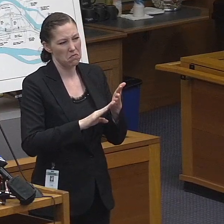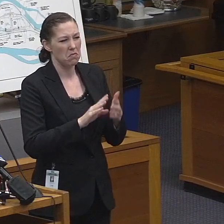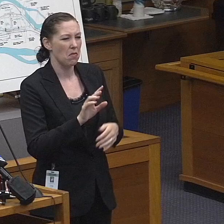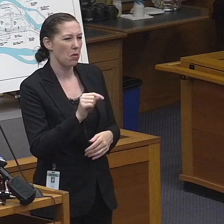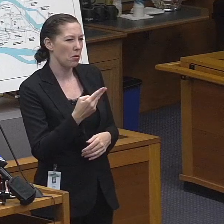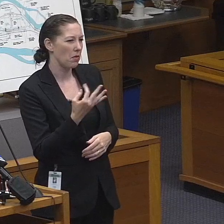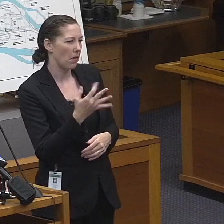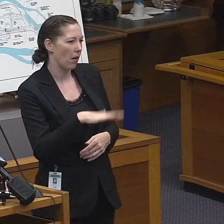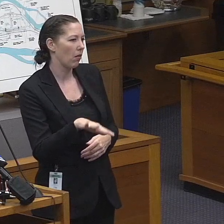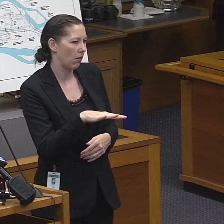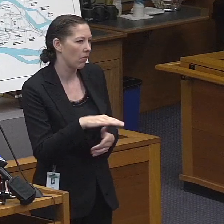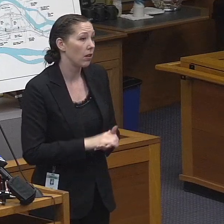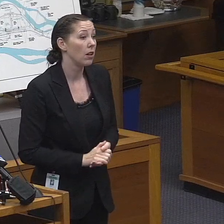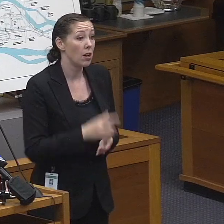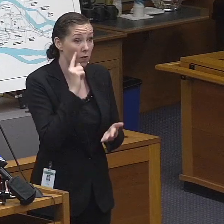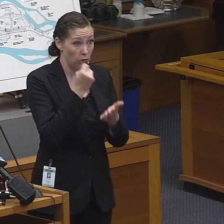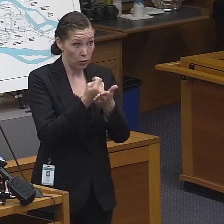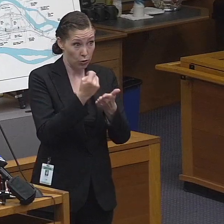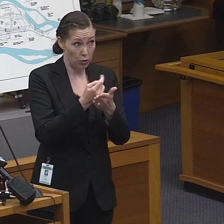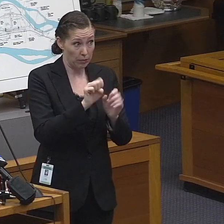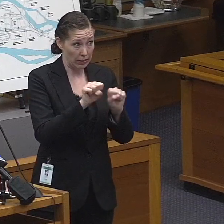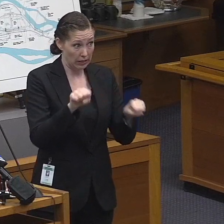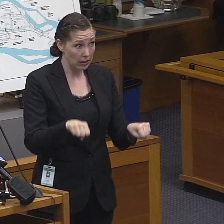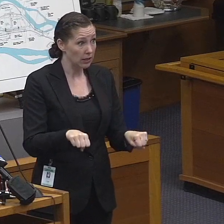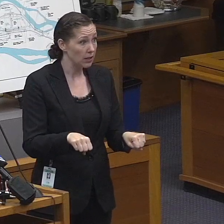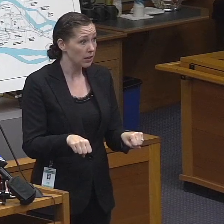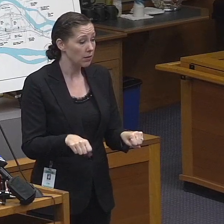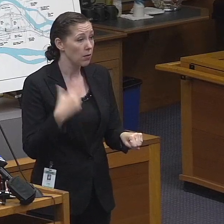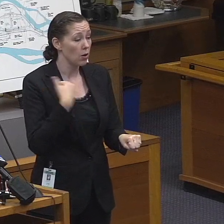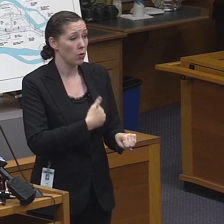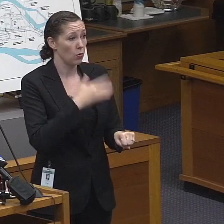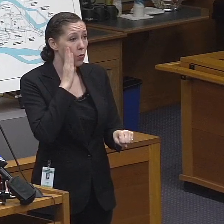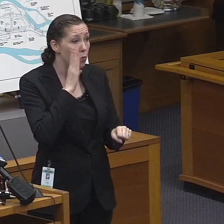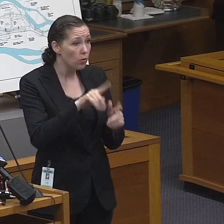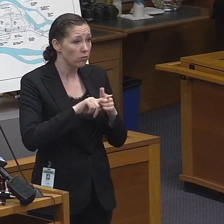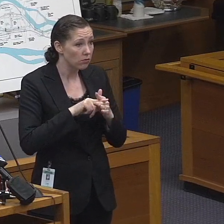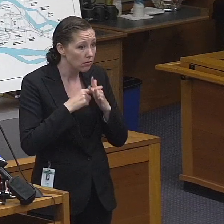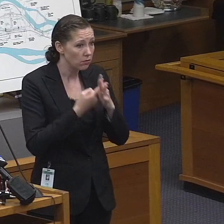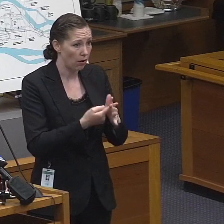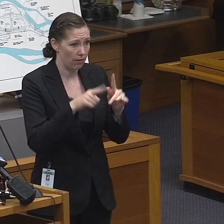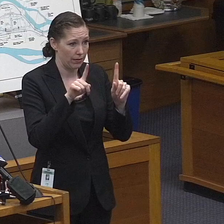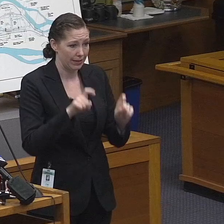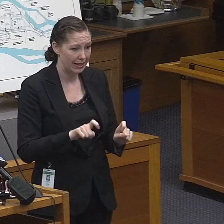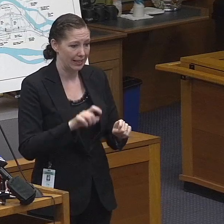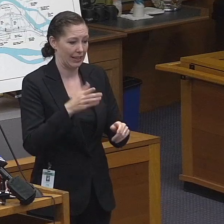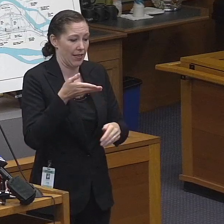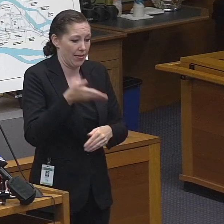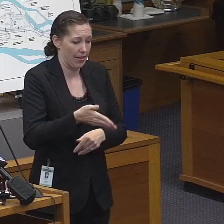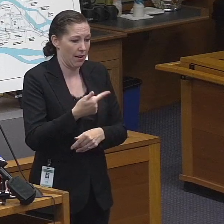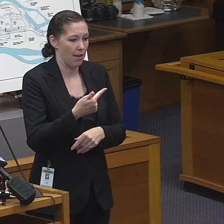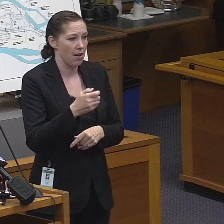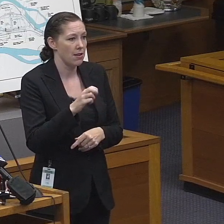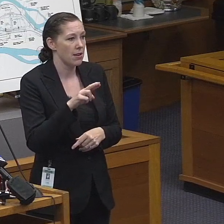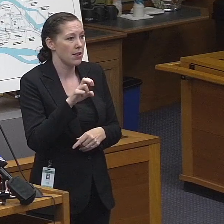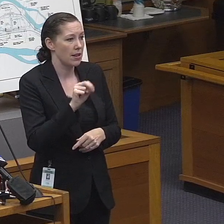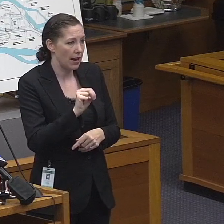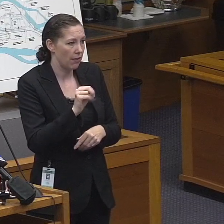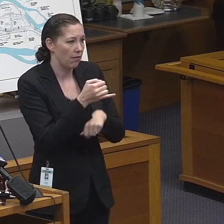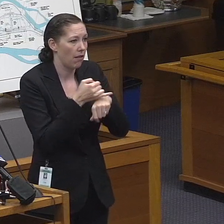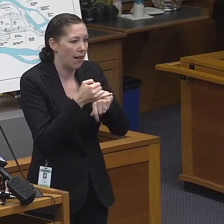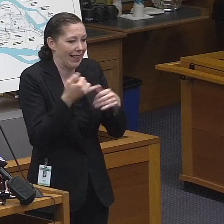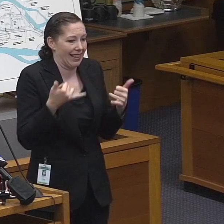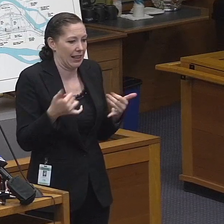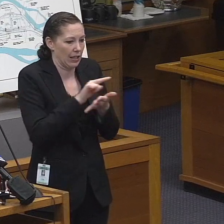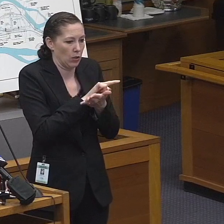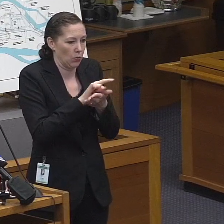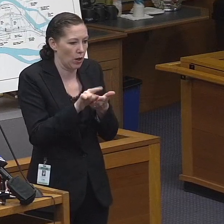Okay, and for the treatment system, we will start testing on site at Garin Island later this week, and